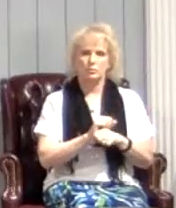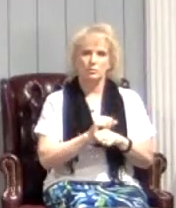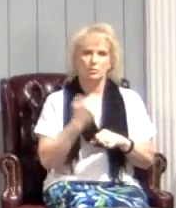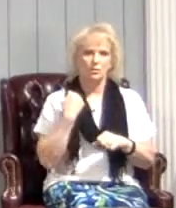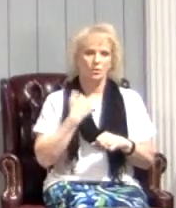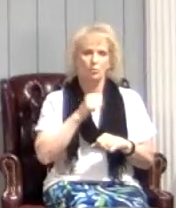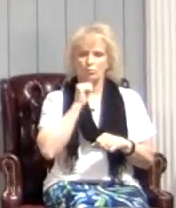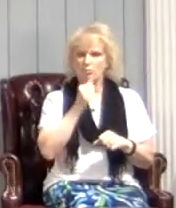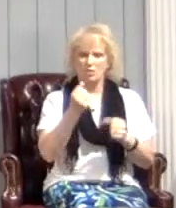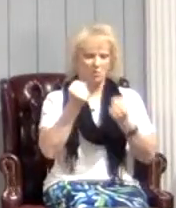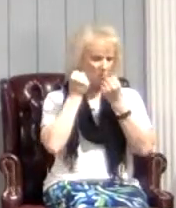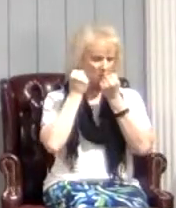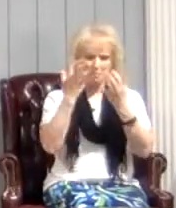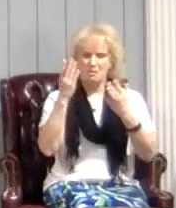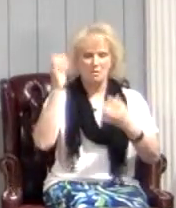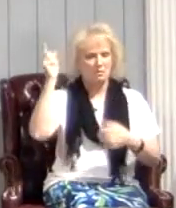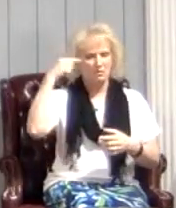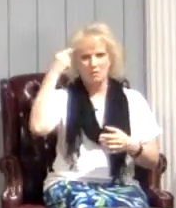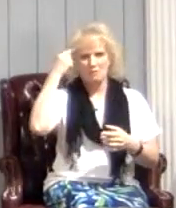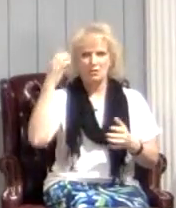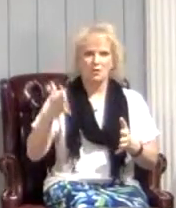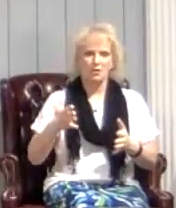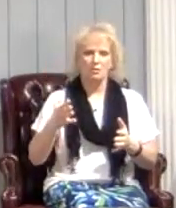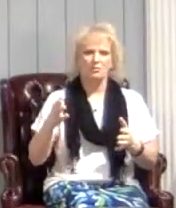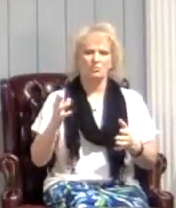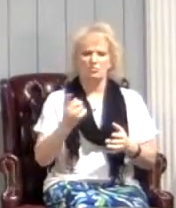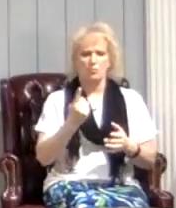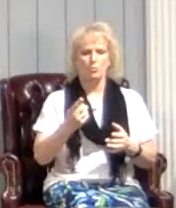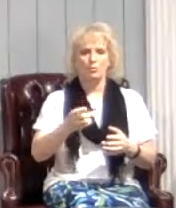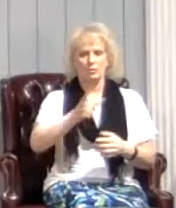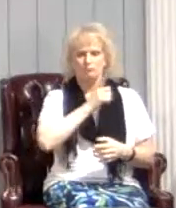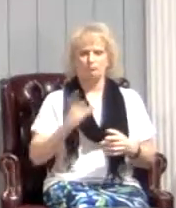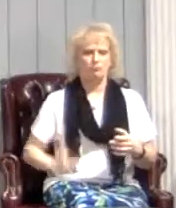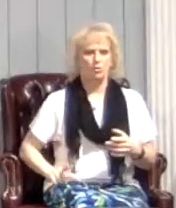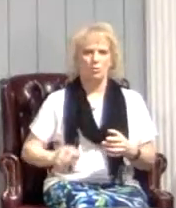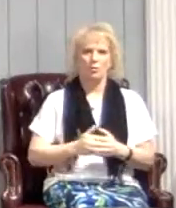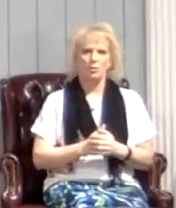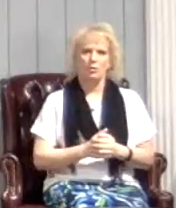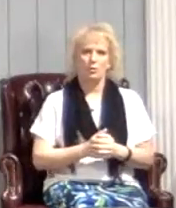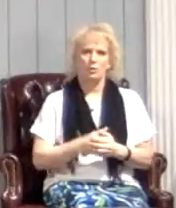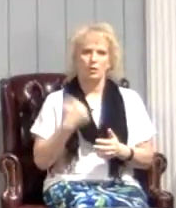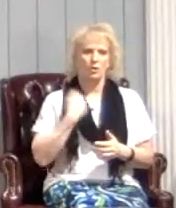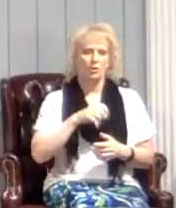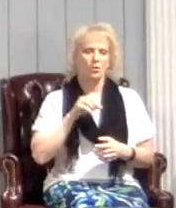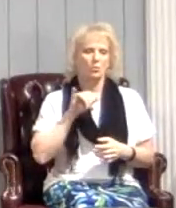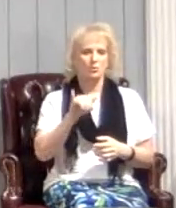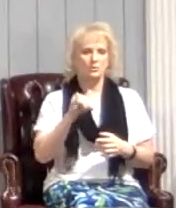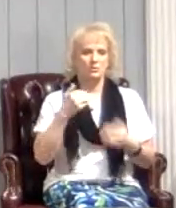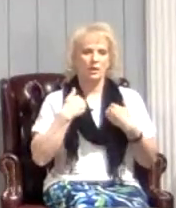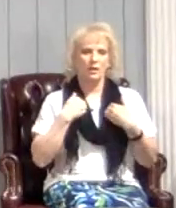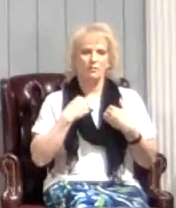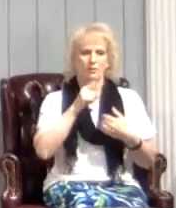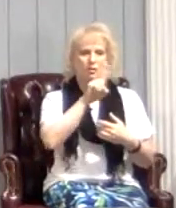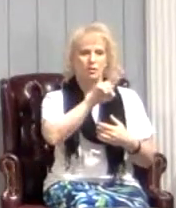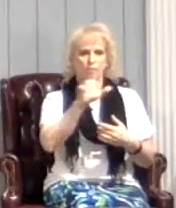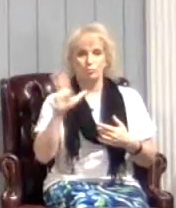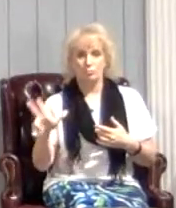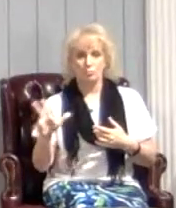We're not going to obey the governor. We obey only the Lord. So we still have 2/3 of our church attending."